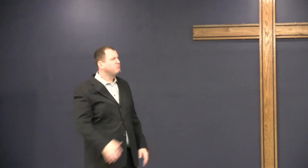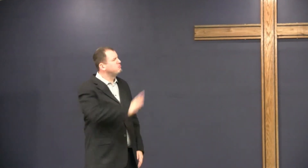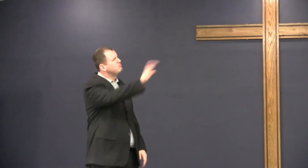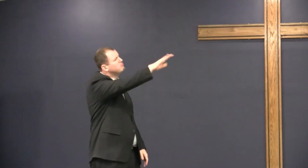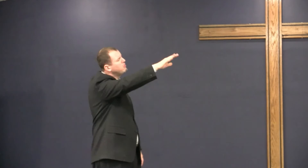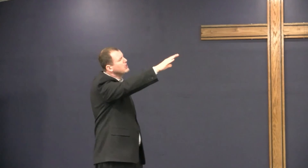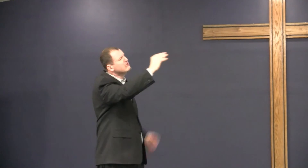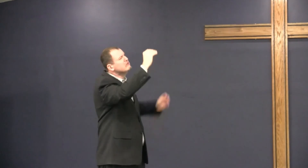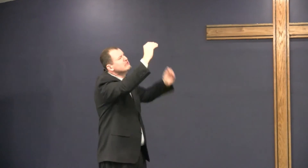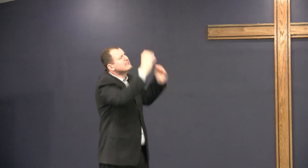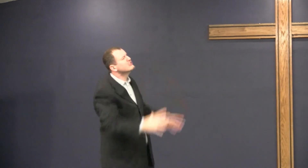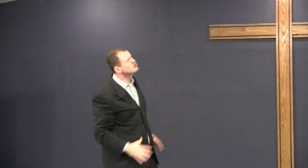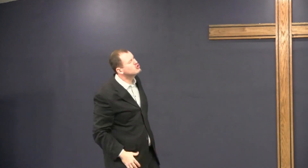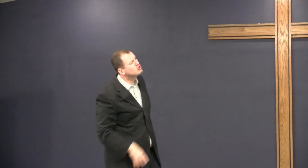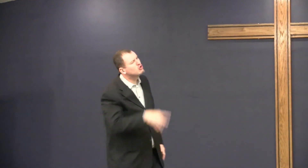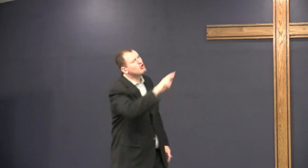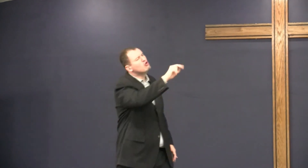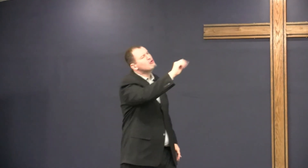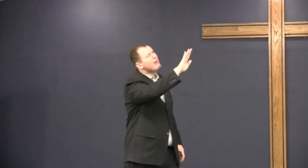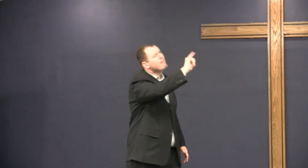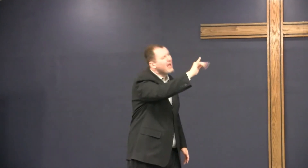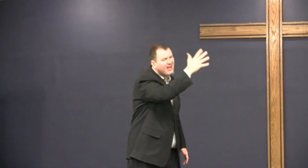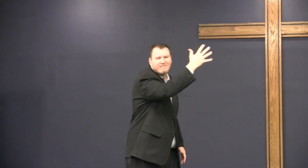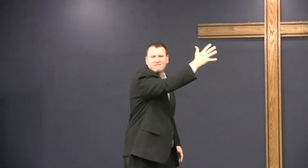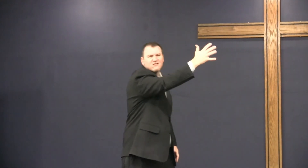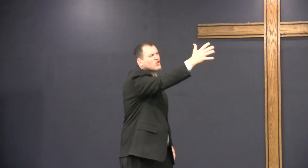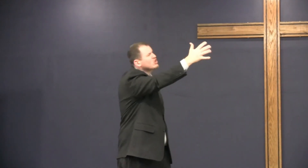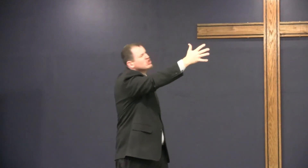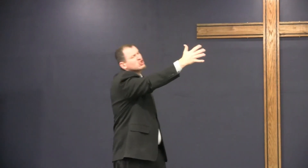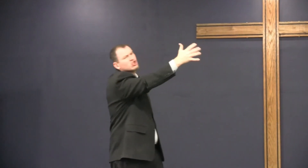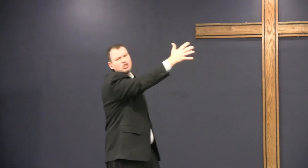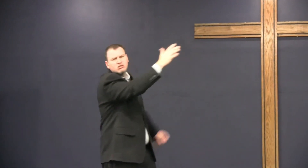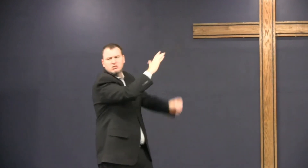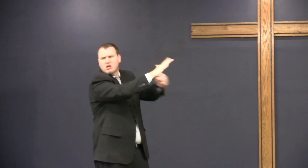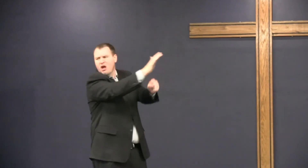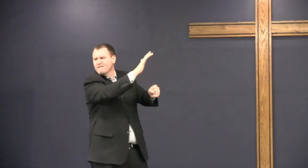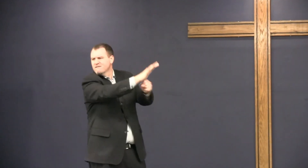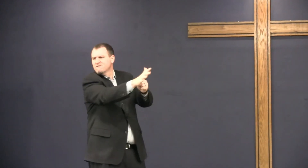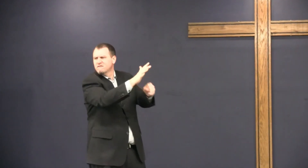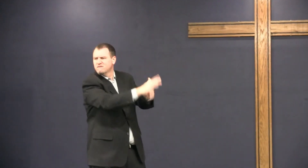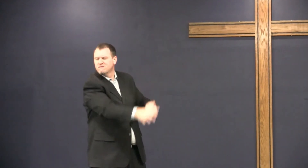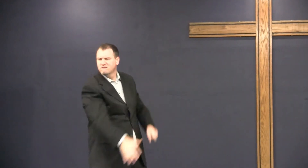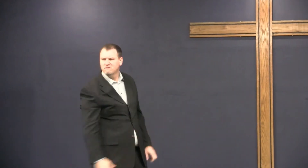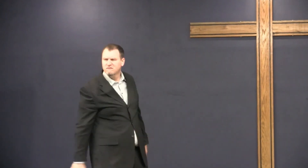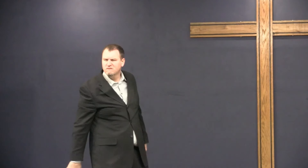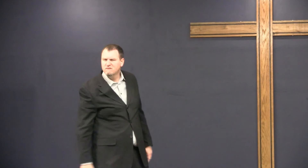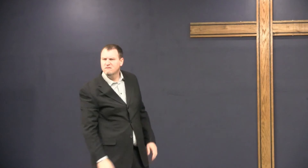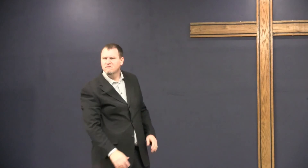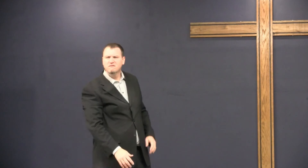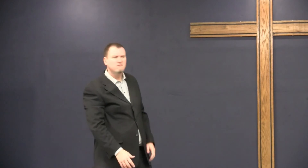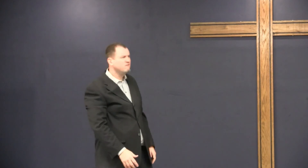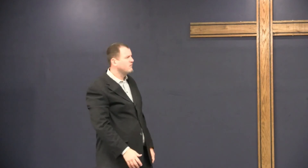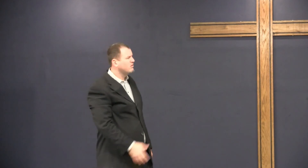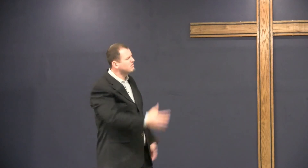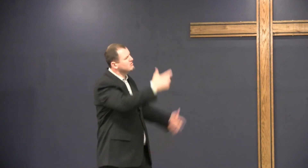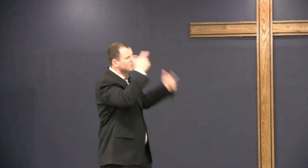they don't like it. They don't like it at all. And they say, hey, teacher, rabbi, this is enough.